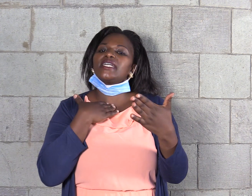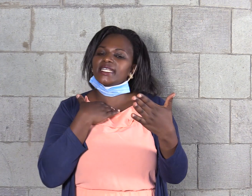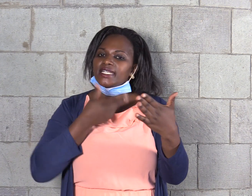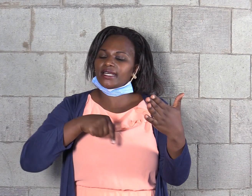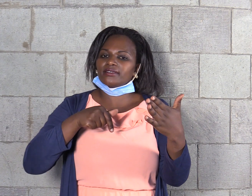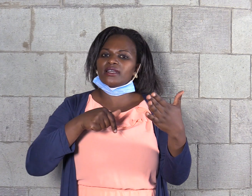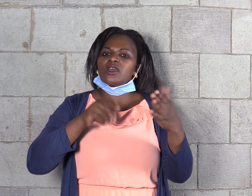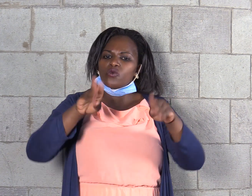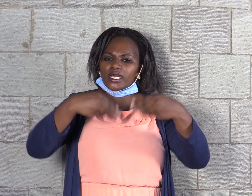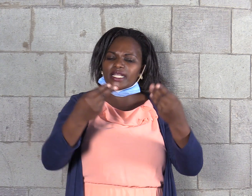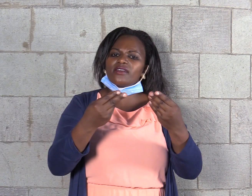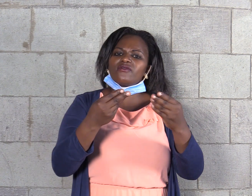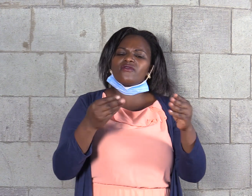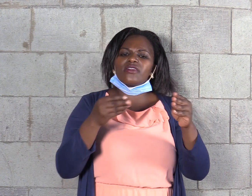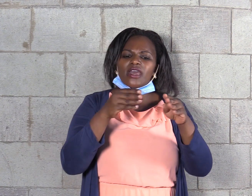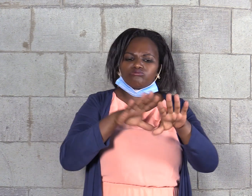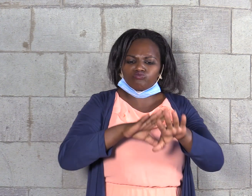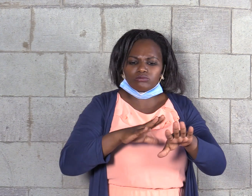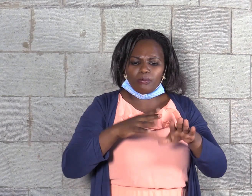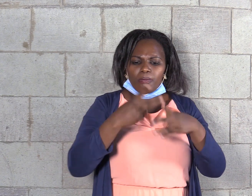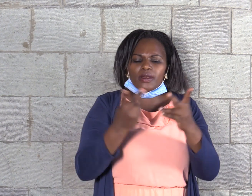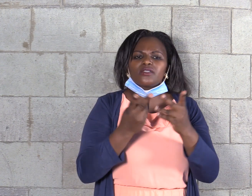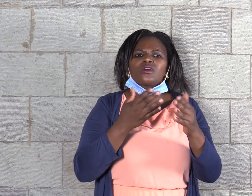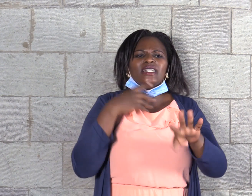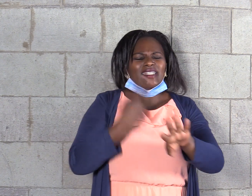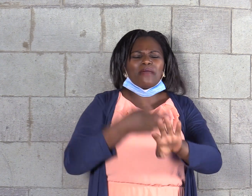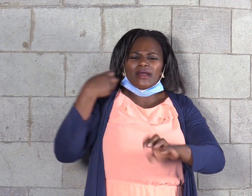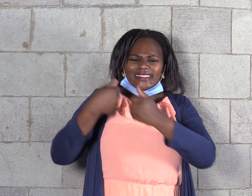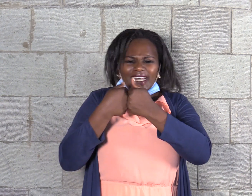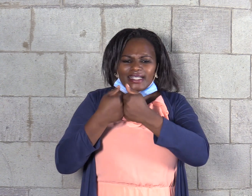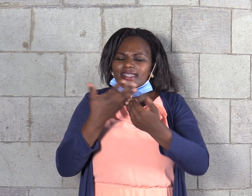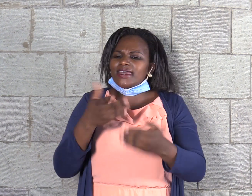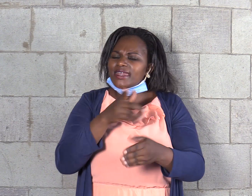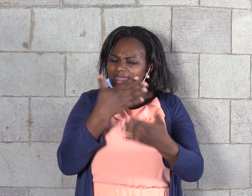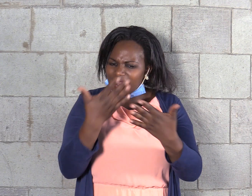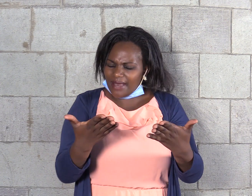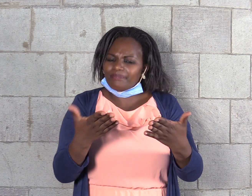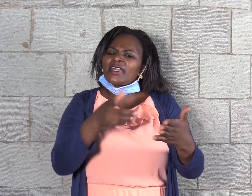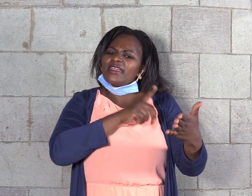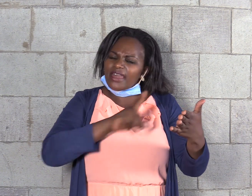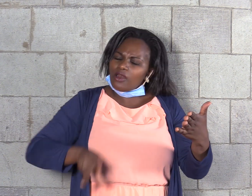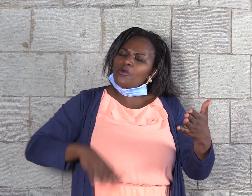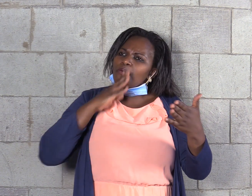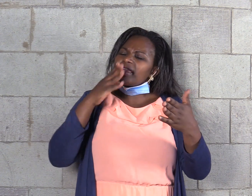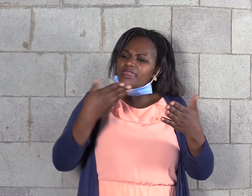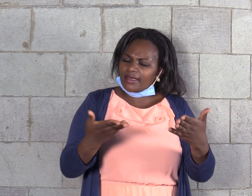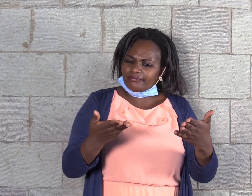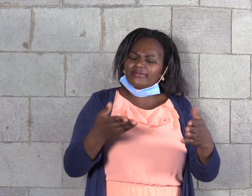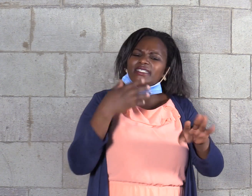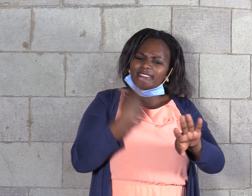us that shade that we need at that time when the sun is too hot, when things are so thick, when things are bad. The Lord will